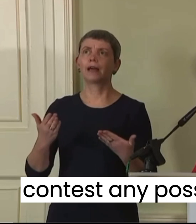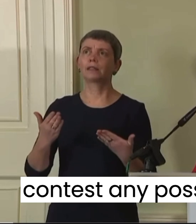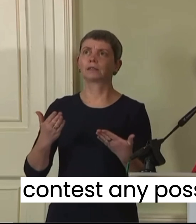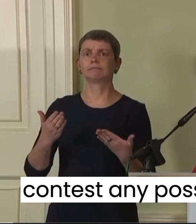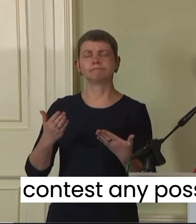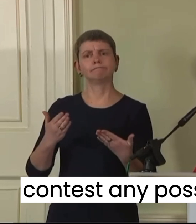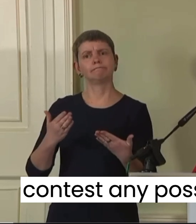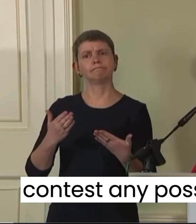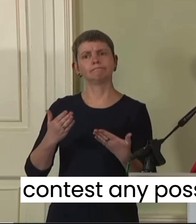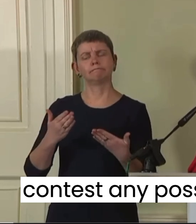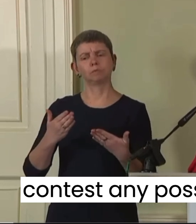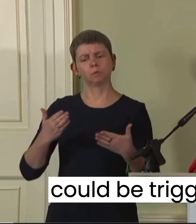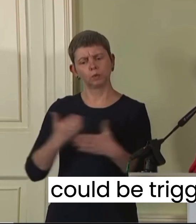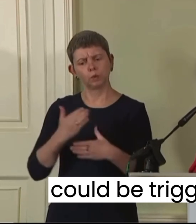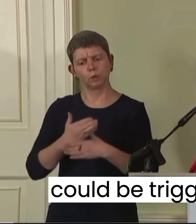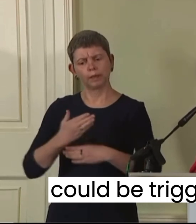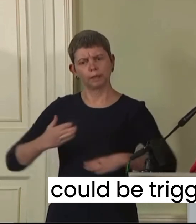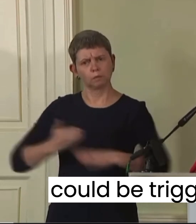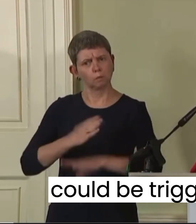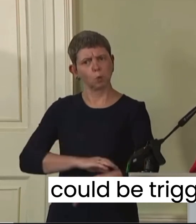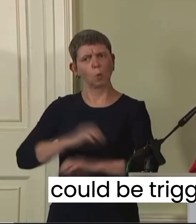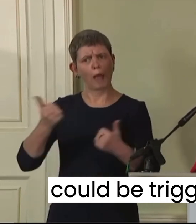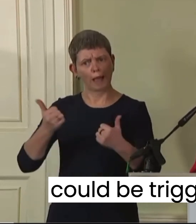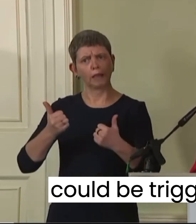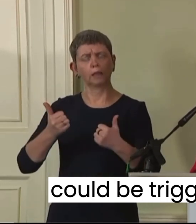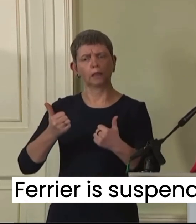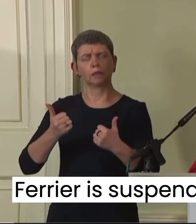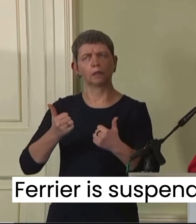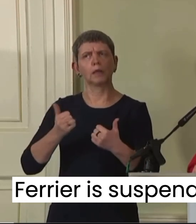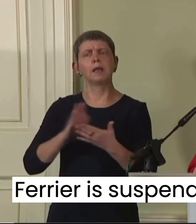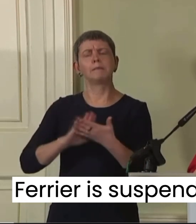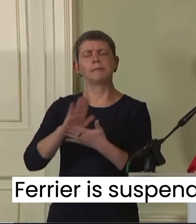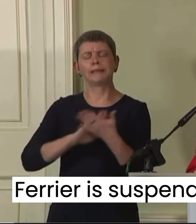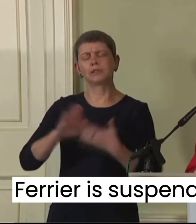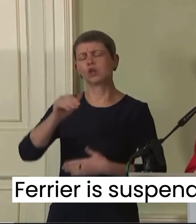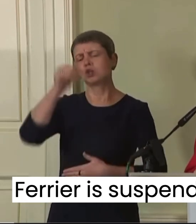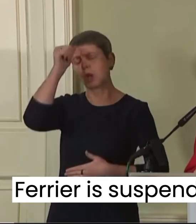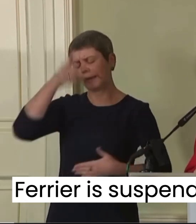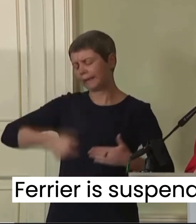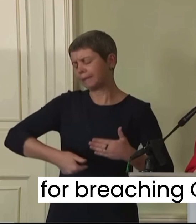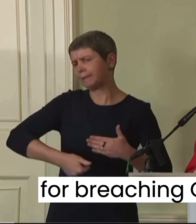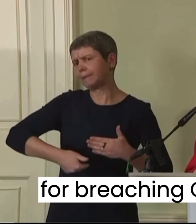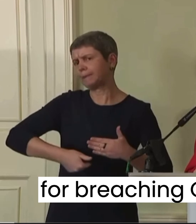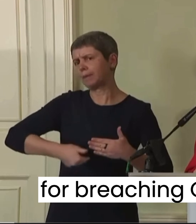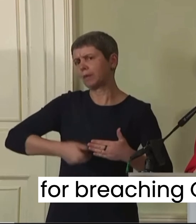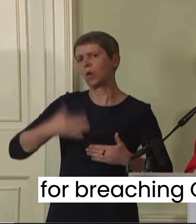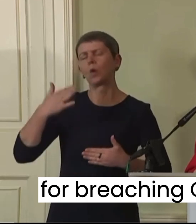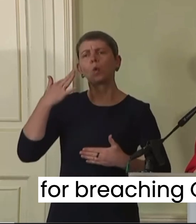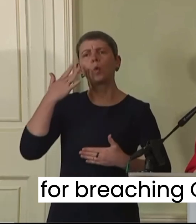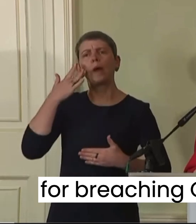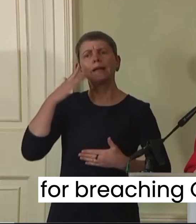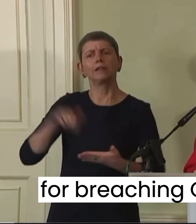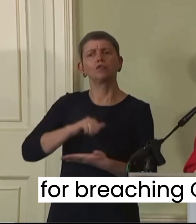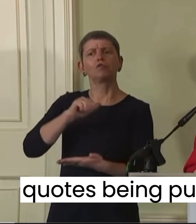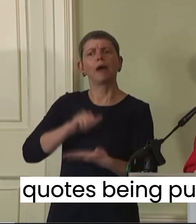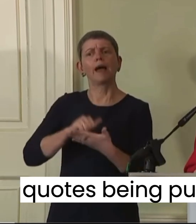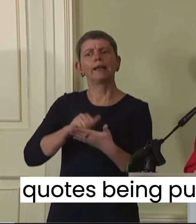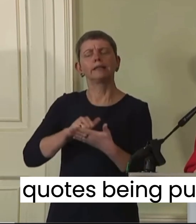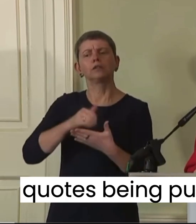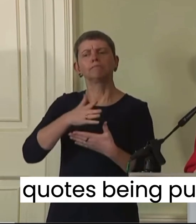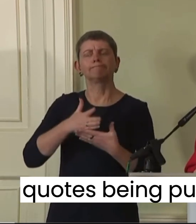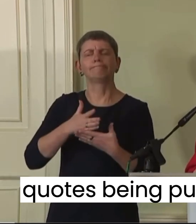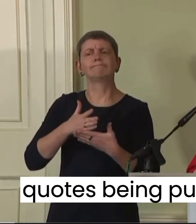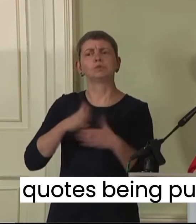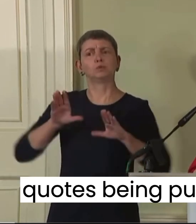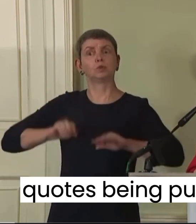contest any possible by-election which could be triggered if MP Margaret Ferrier is suspended from the Commons for breaching COVID rules, selected quotes